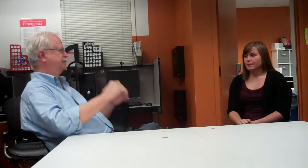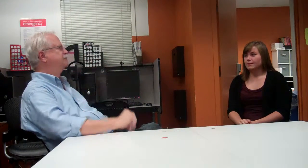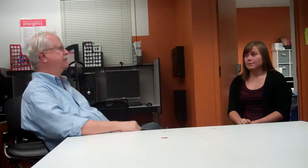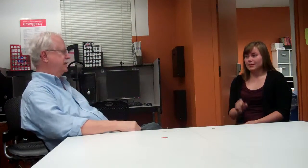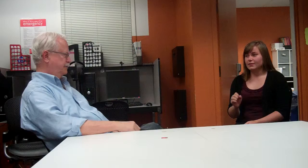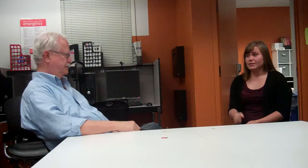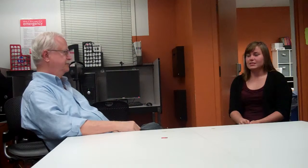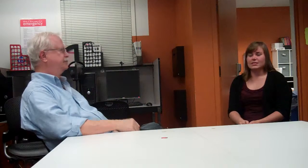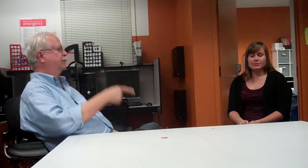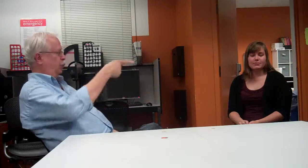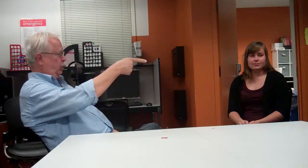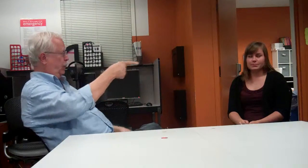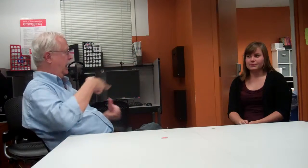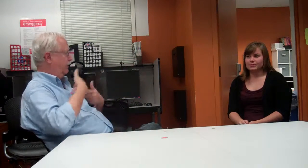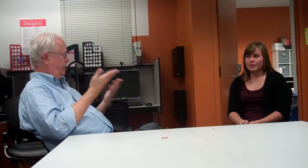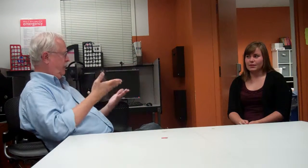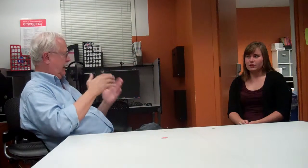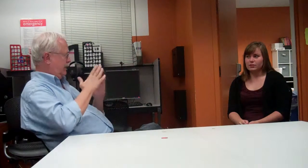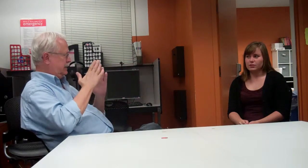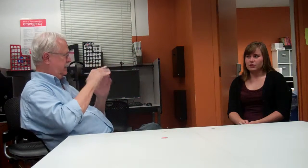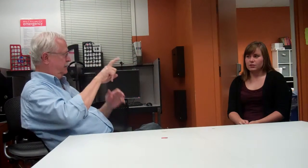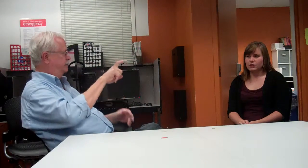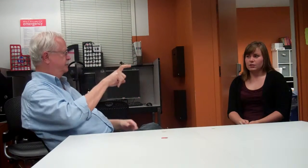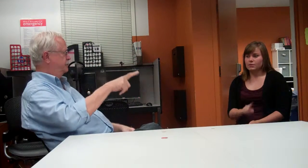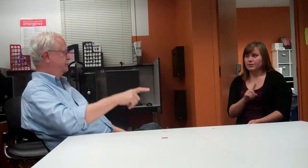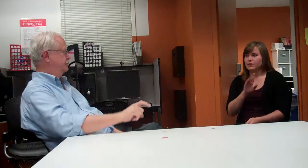Yep, I live in the city. What neighborhood?